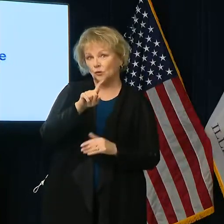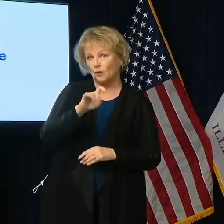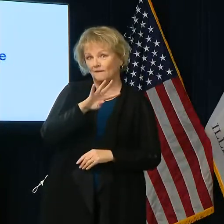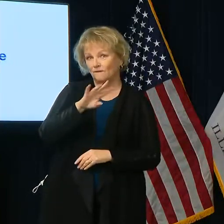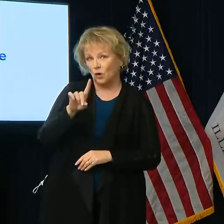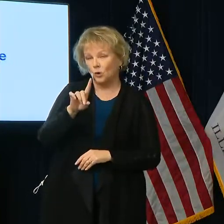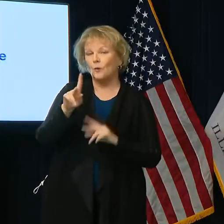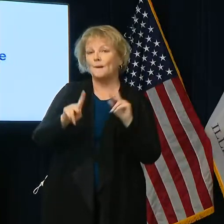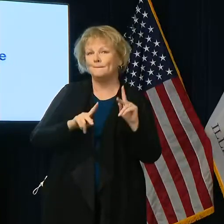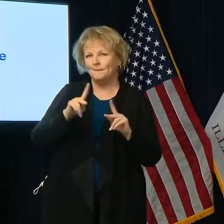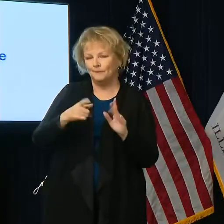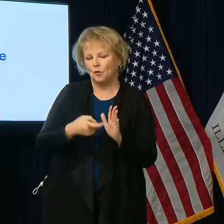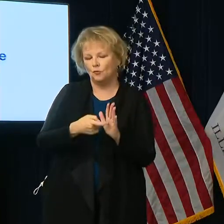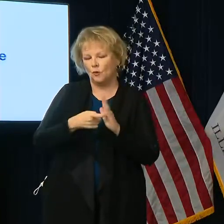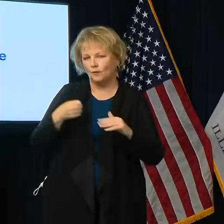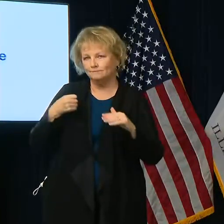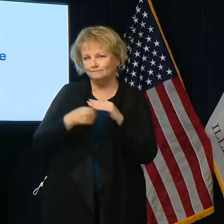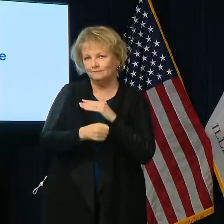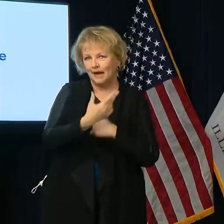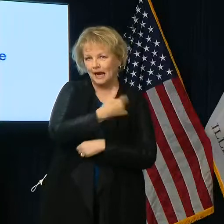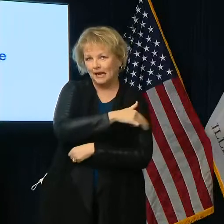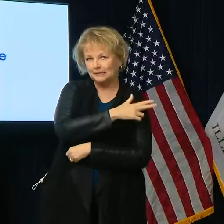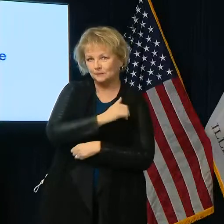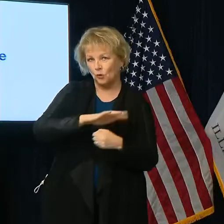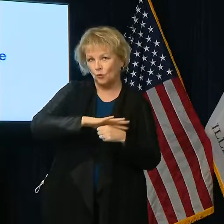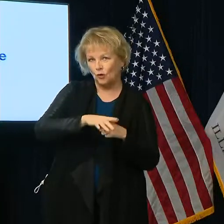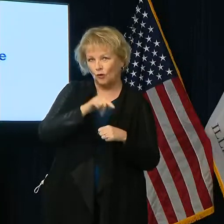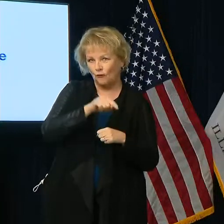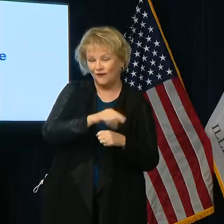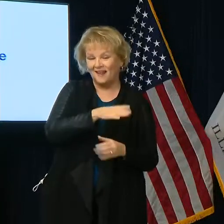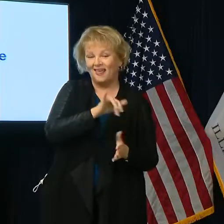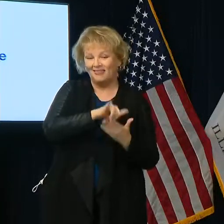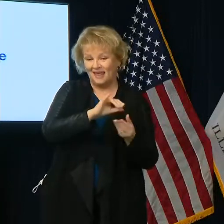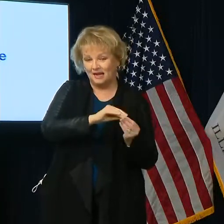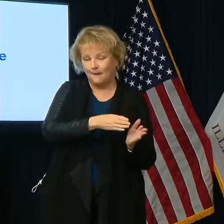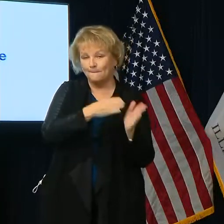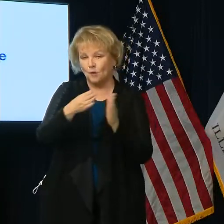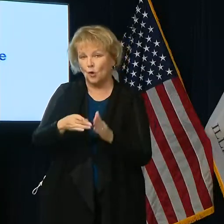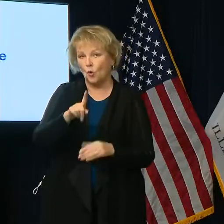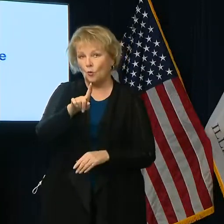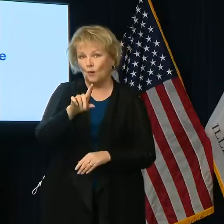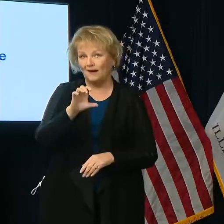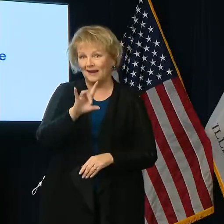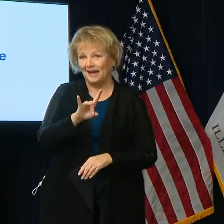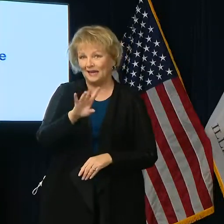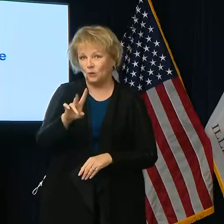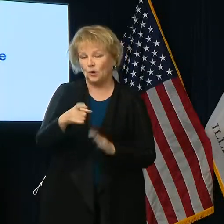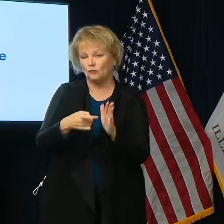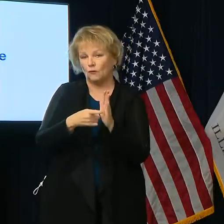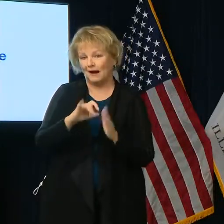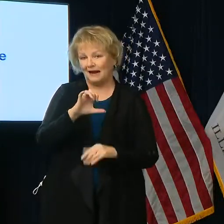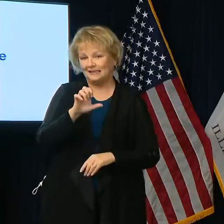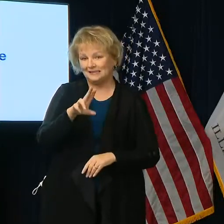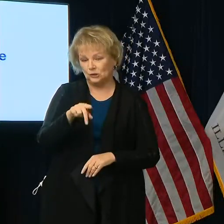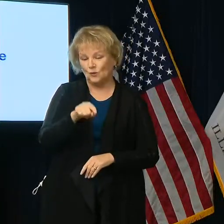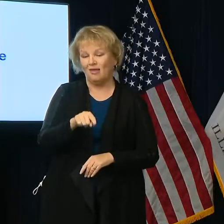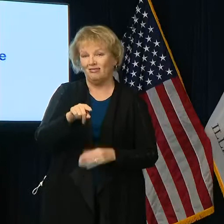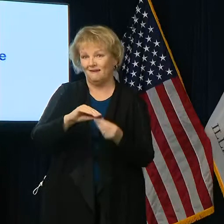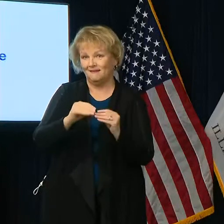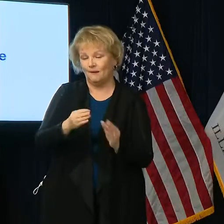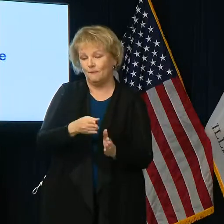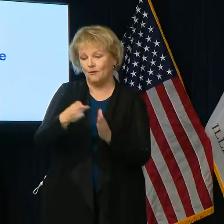5,141 individuals were in the hospital with COVID, 1,081 were in the ICU, and 635 were